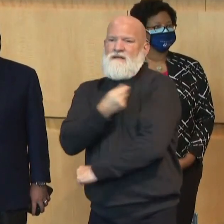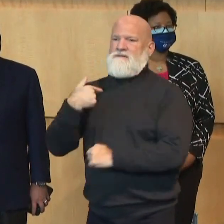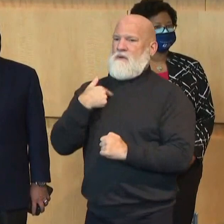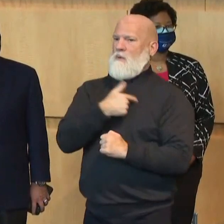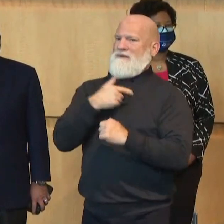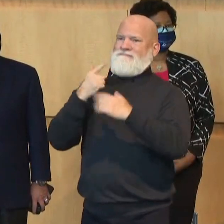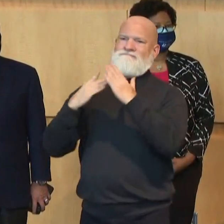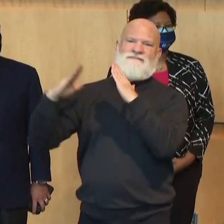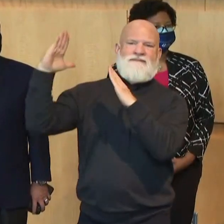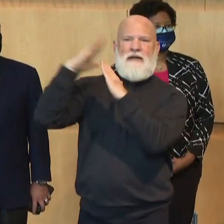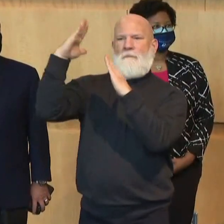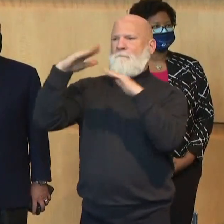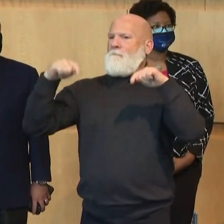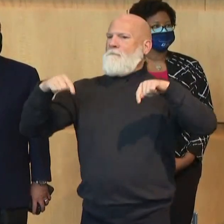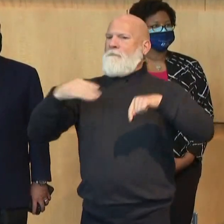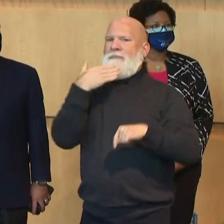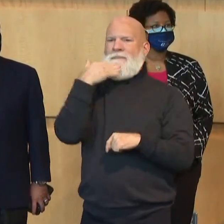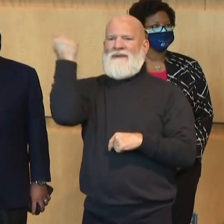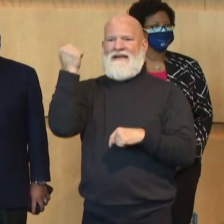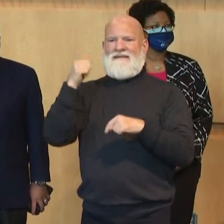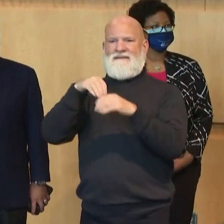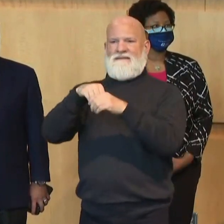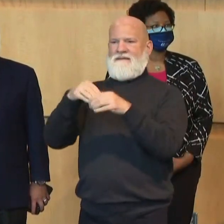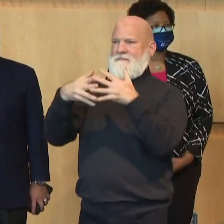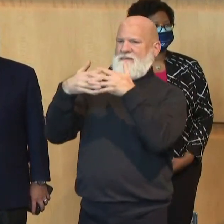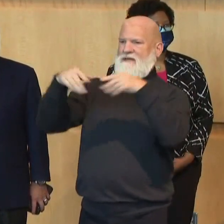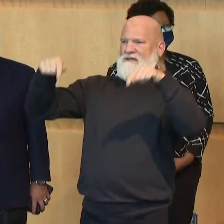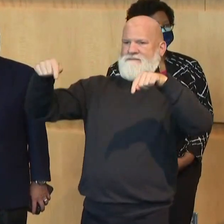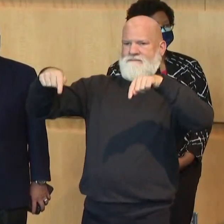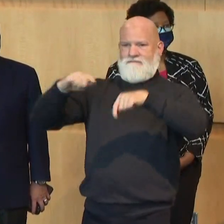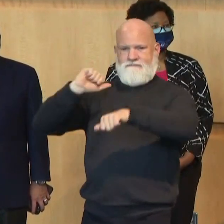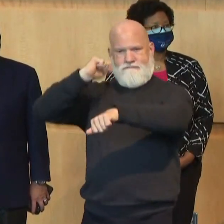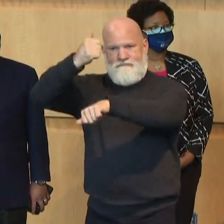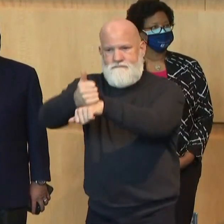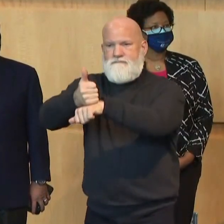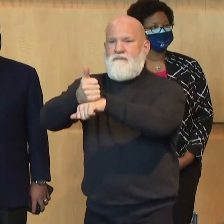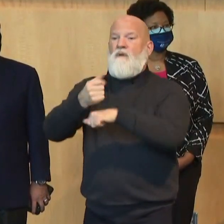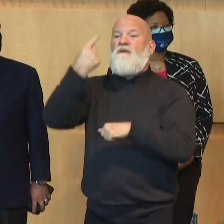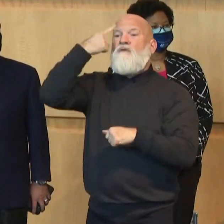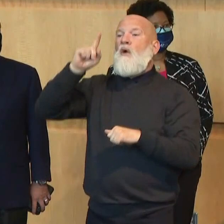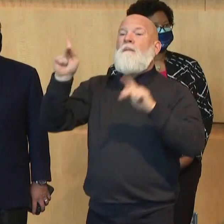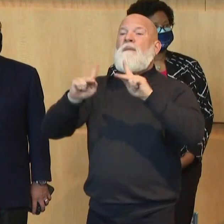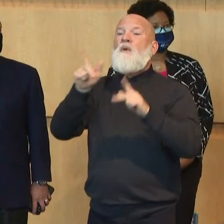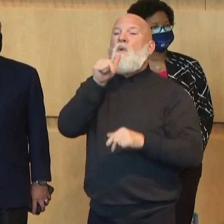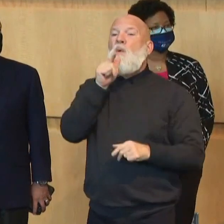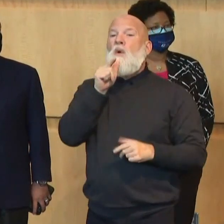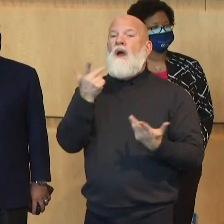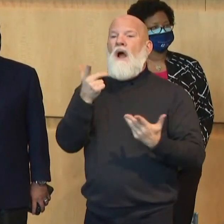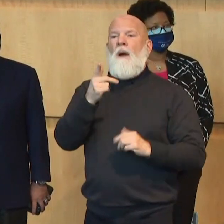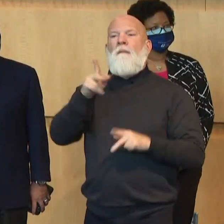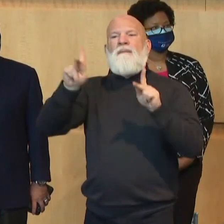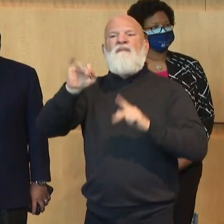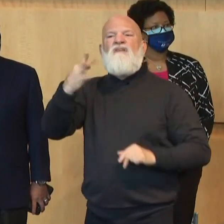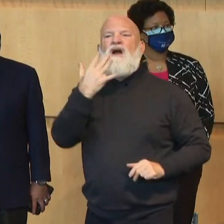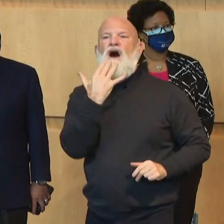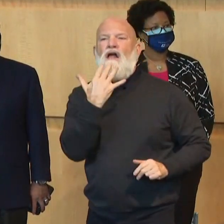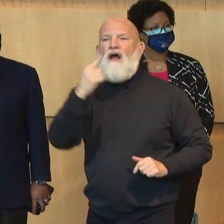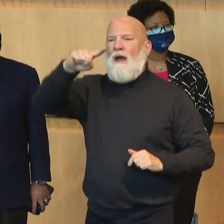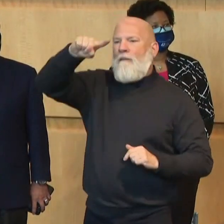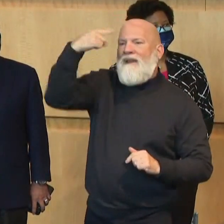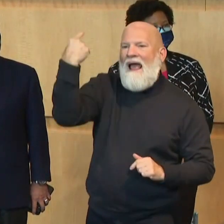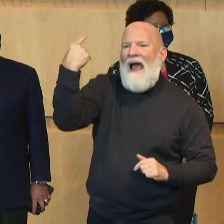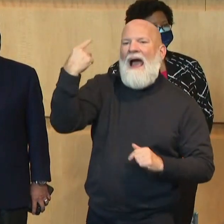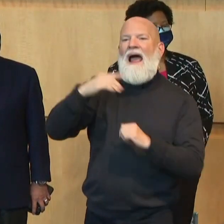of America that is designed specifically to address people of color, blacks, Latinos,